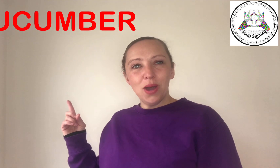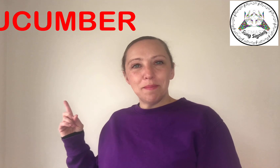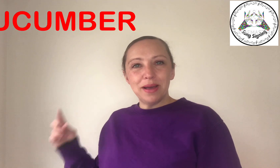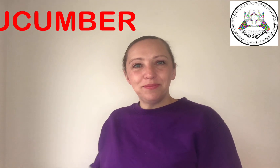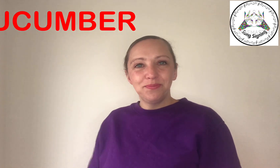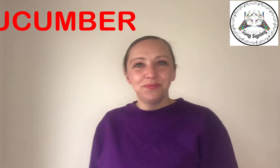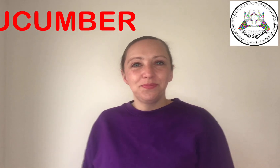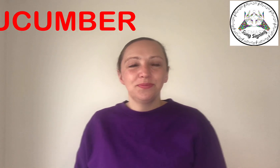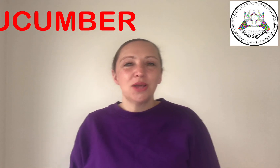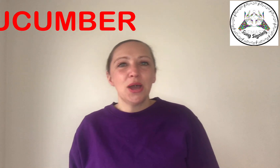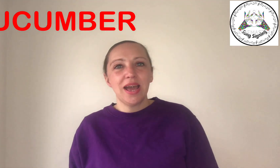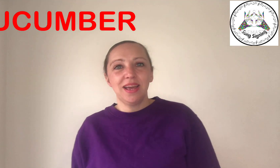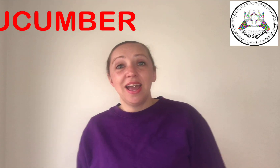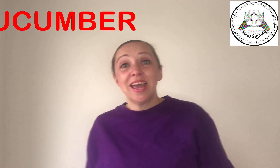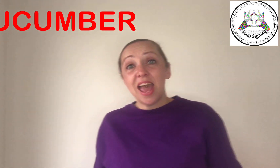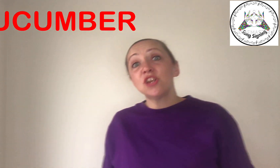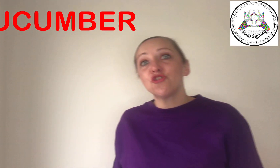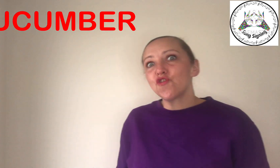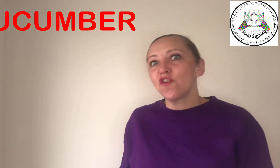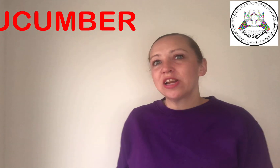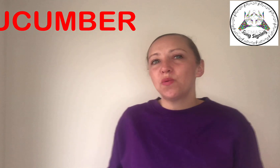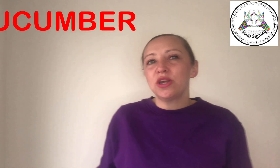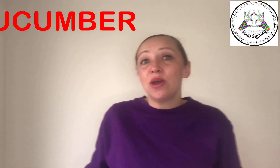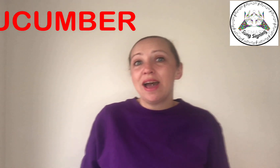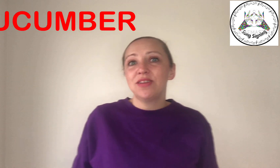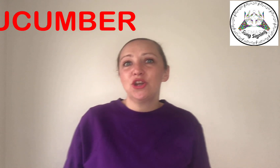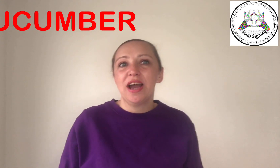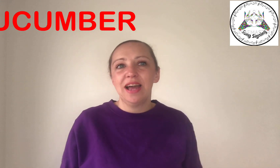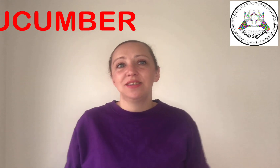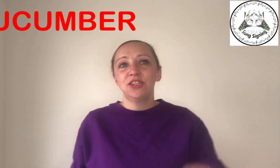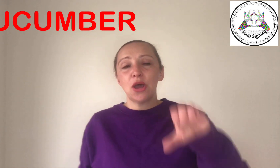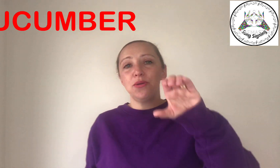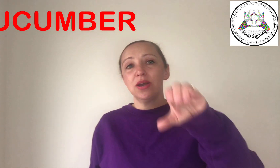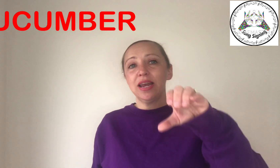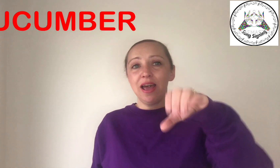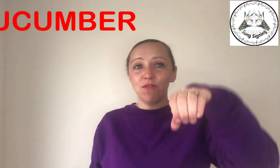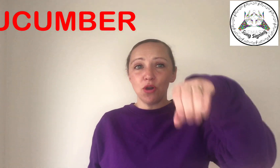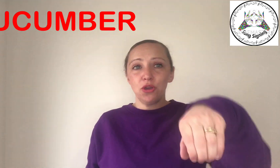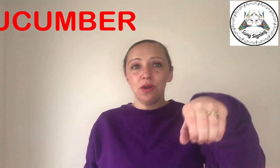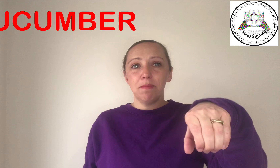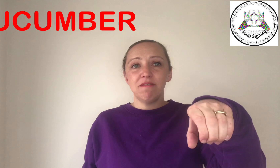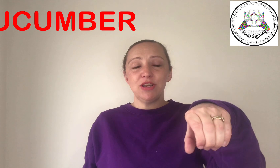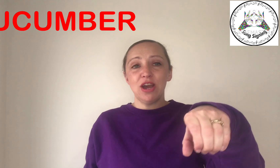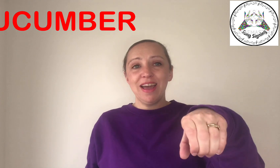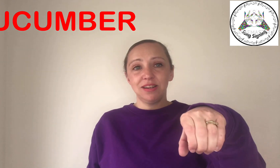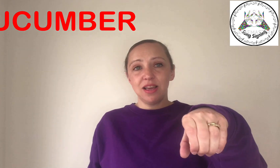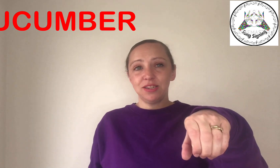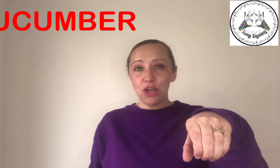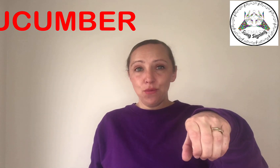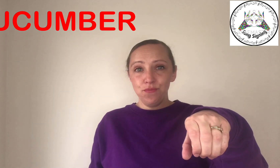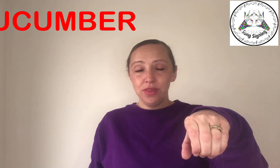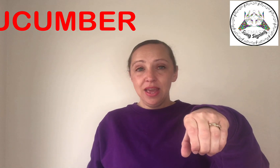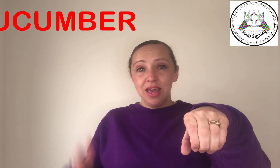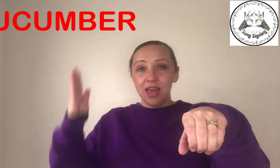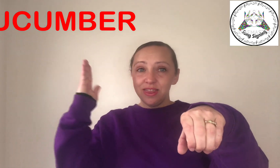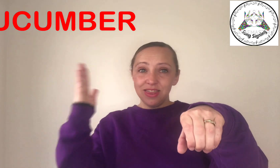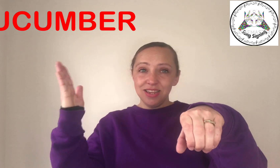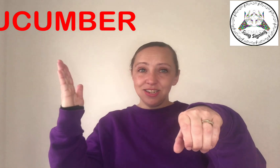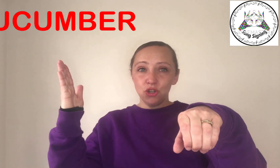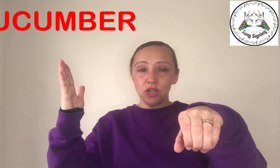Cucumber. Okay, again, you're drawing what you have in your hand. So you're gonna have your cucumber in your hand like so. This is your